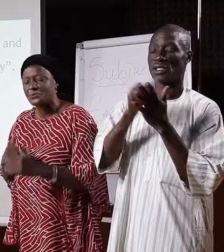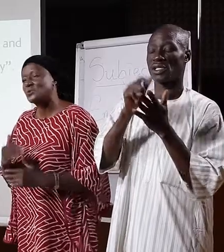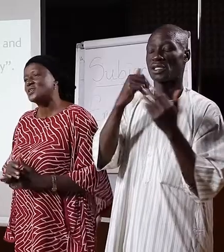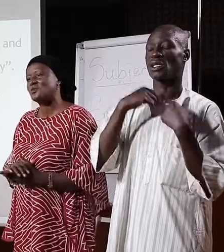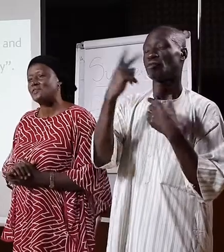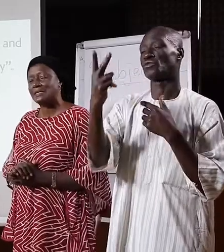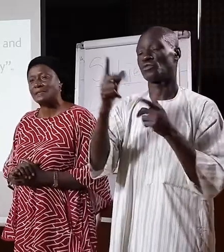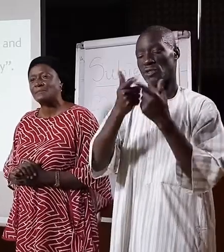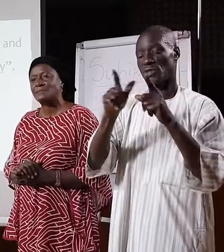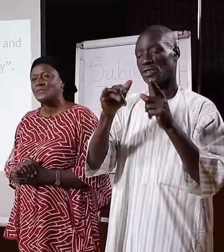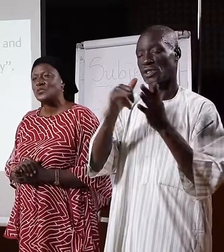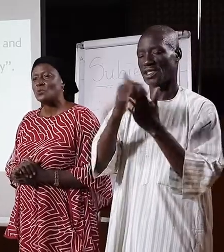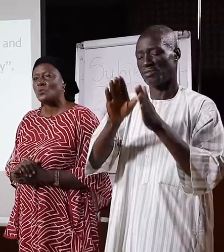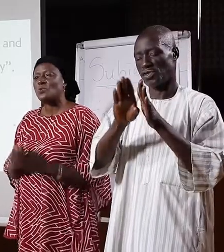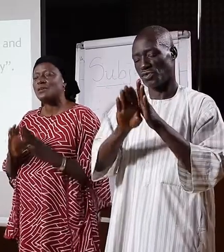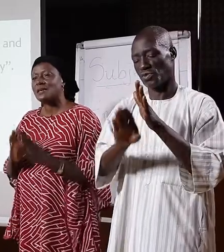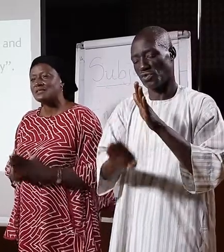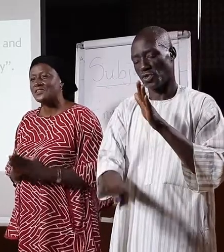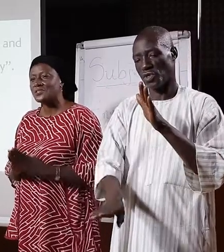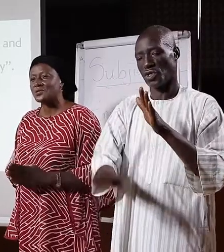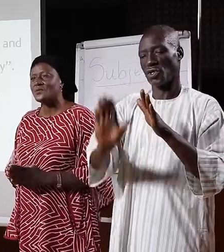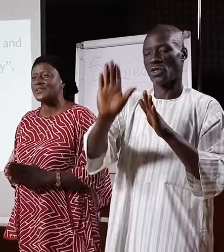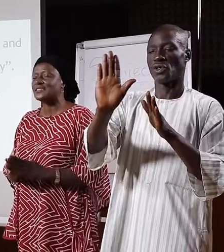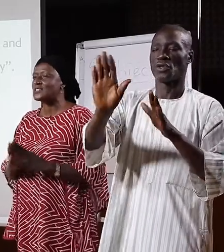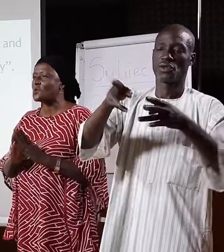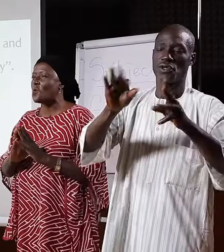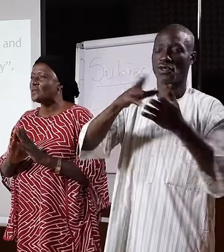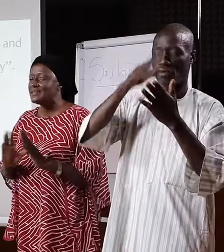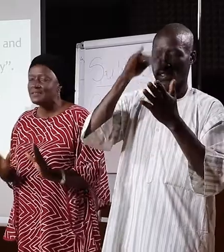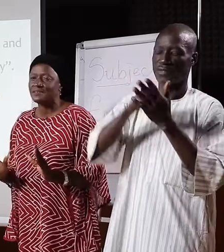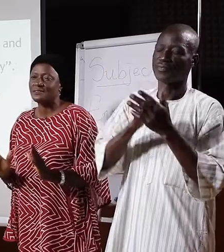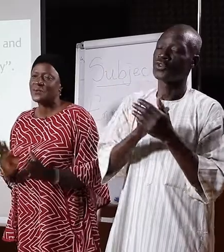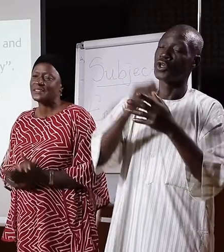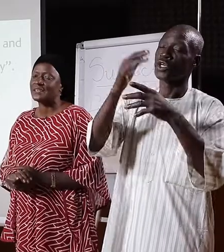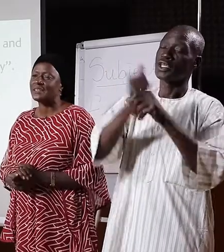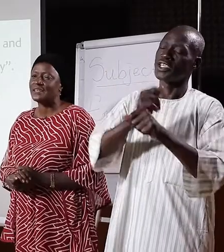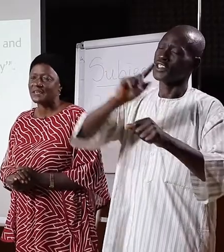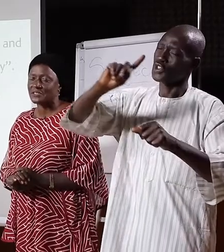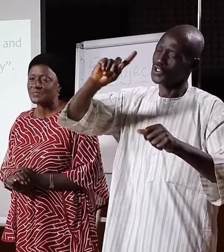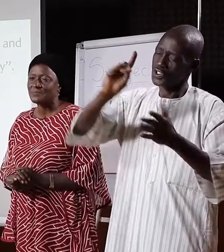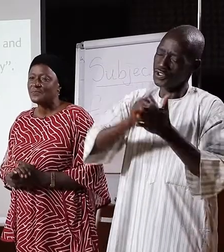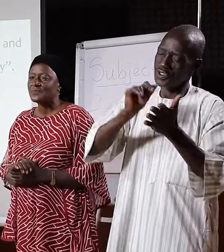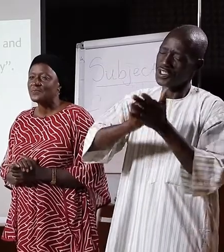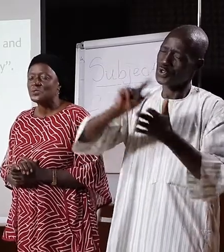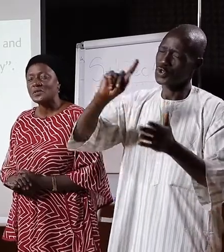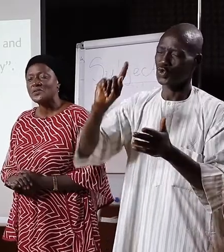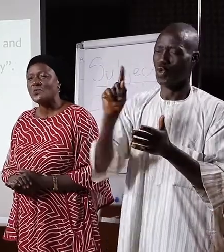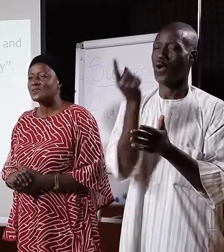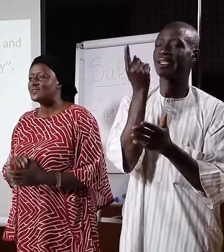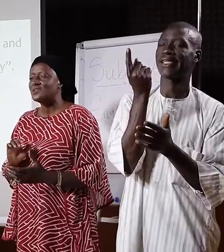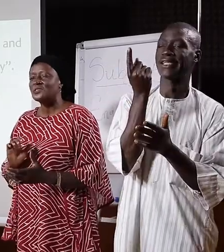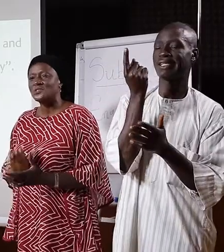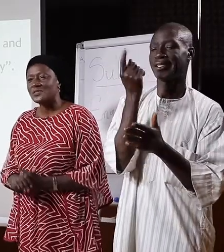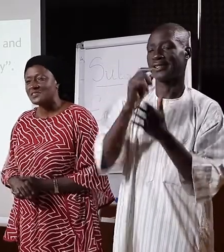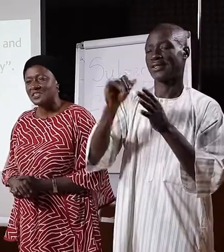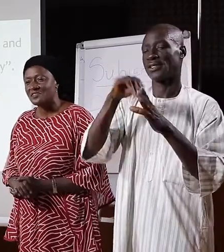down your rate of learning. So, get a dictionary that is only written in English. Study the